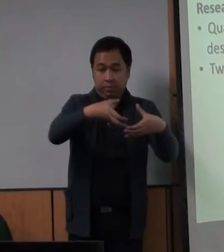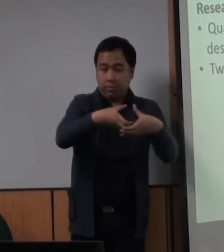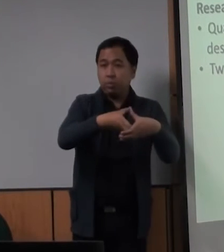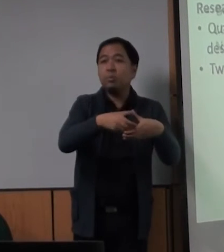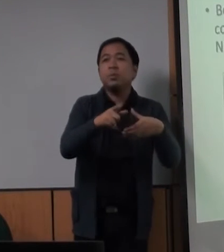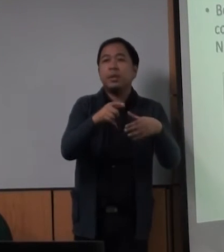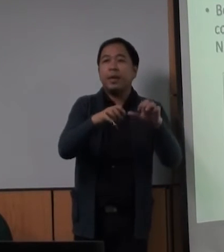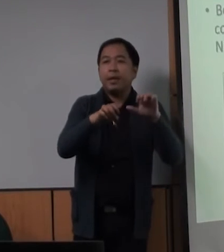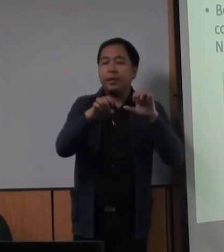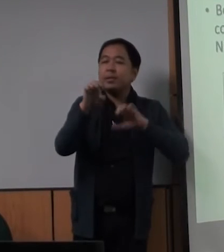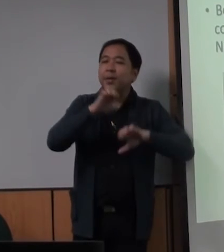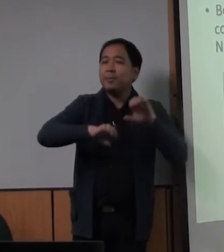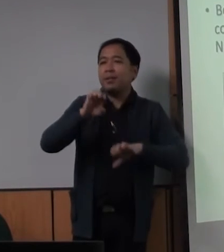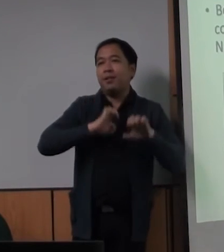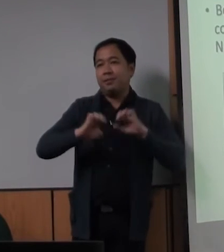And here's the